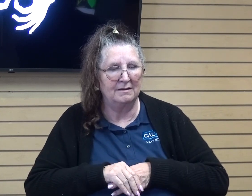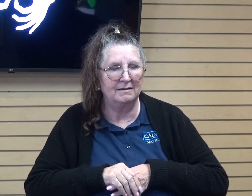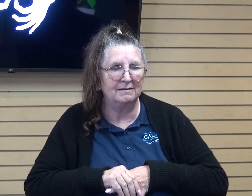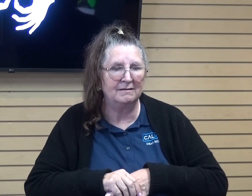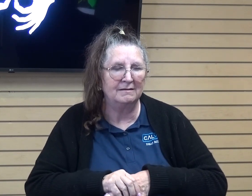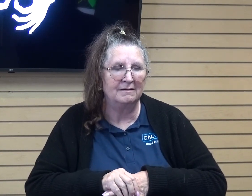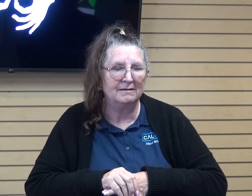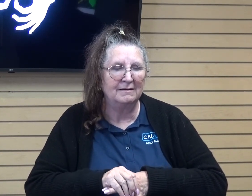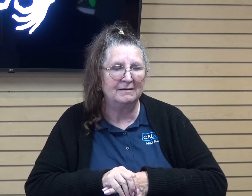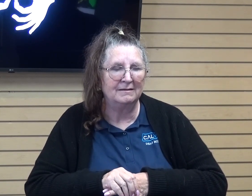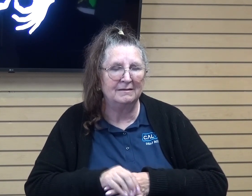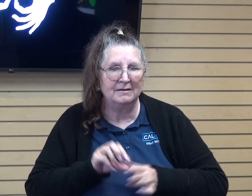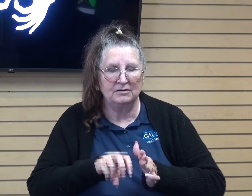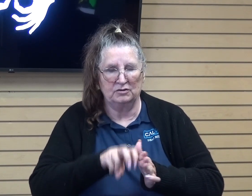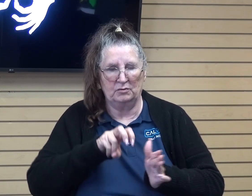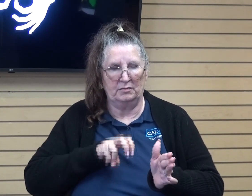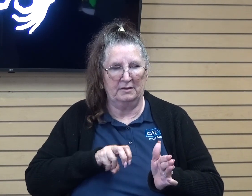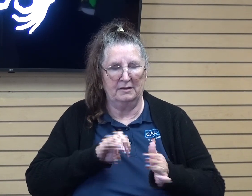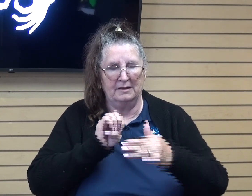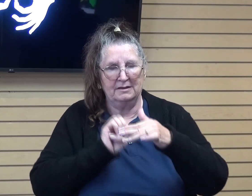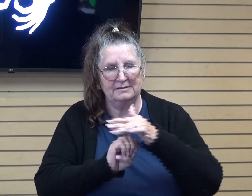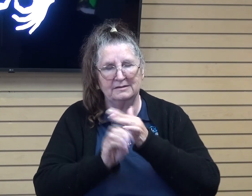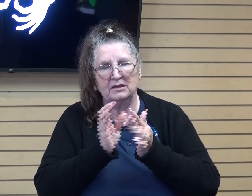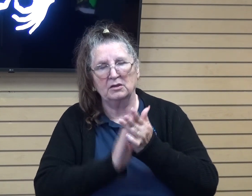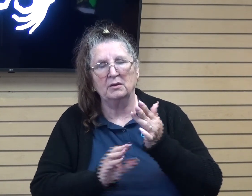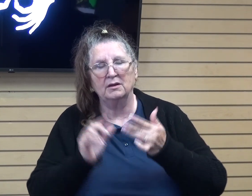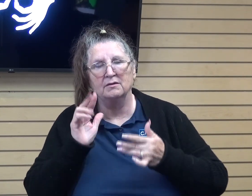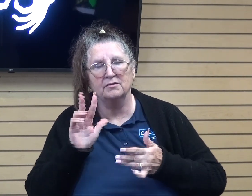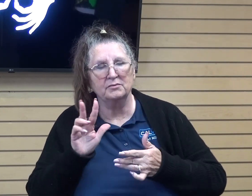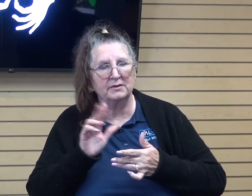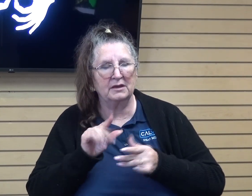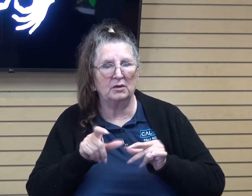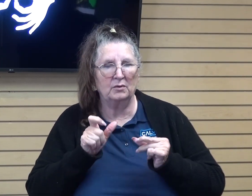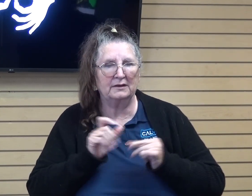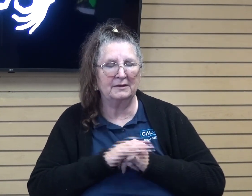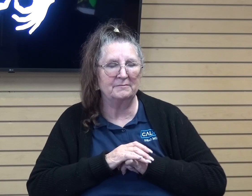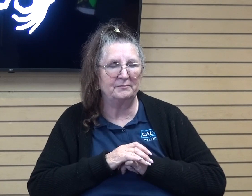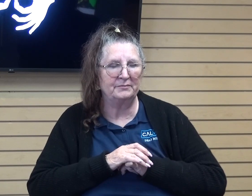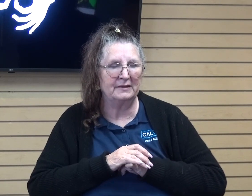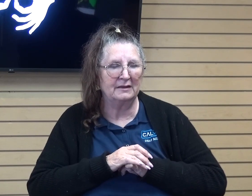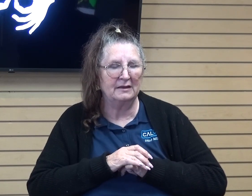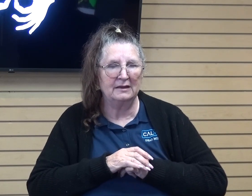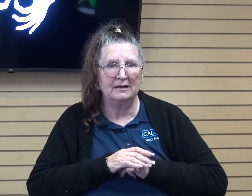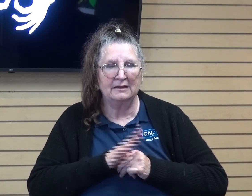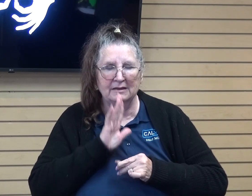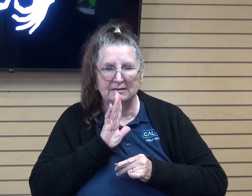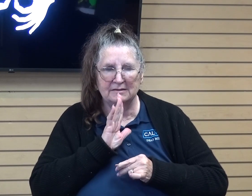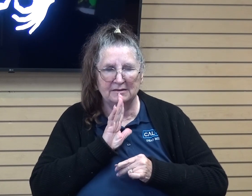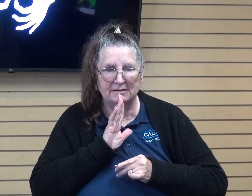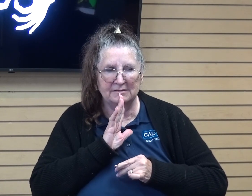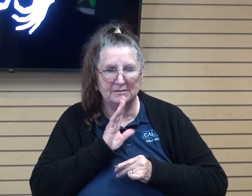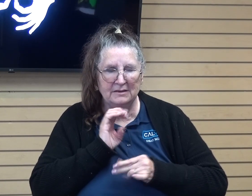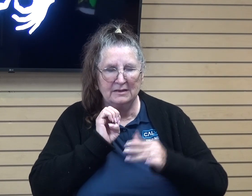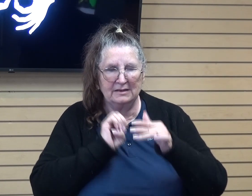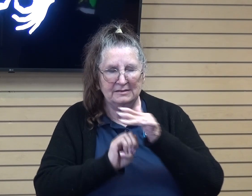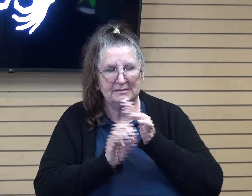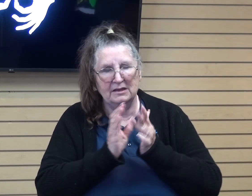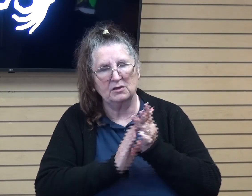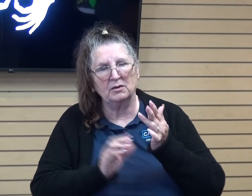So let's jump back to Ezekiel 3 really quick, where he tells them this. So that'll be Ezekiel 3:7 through 8, and